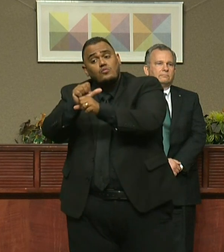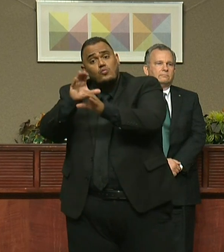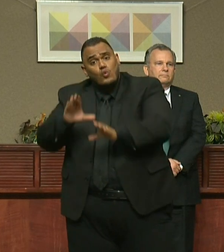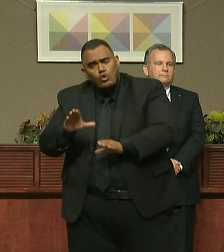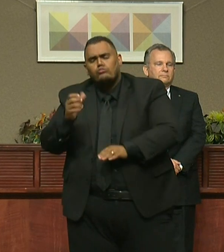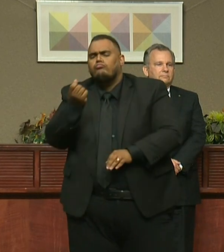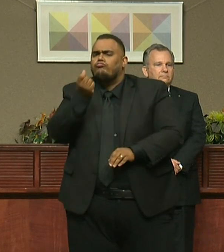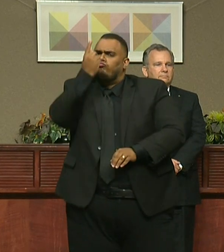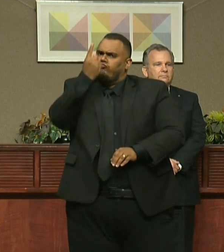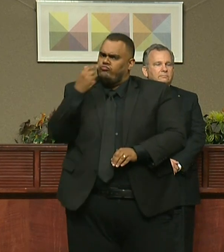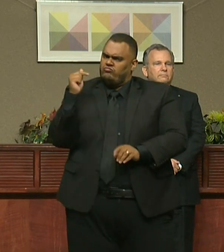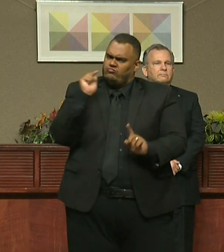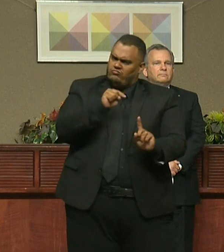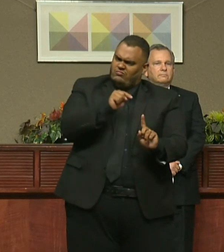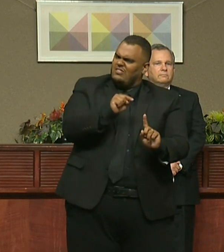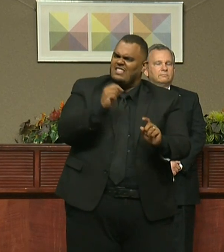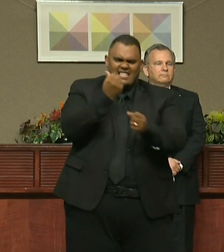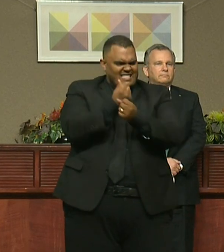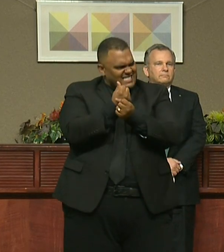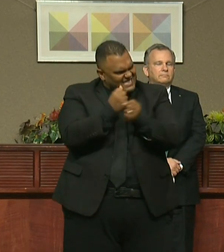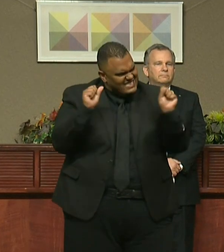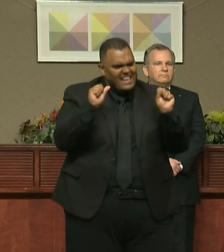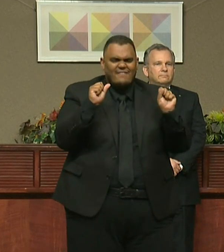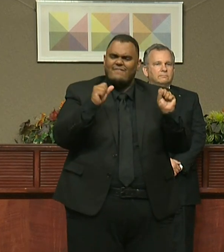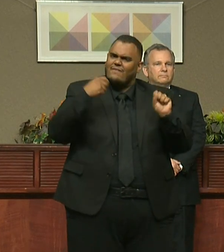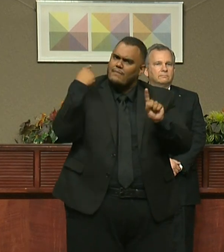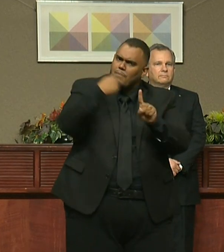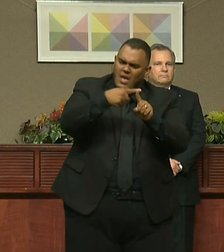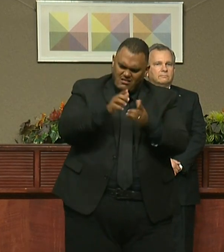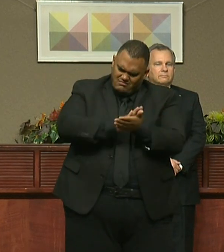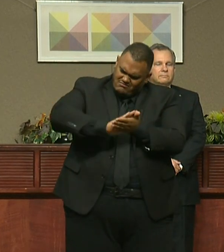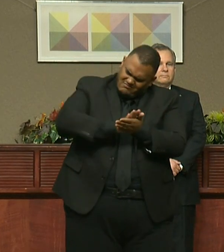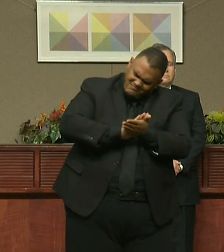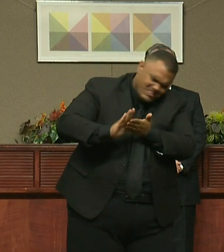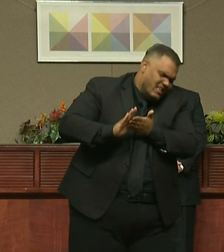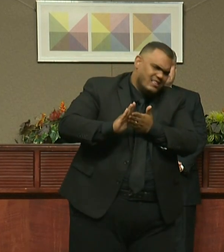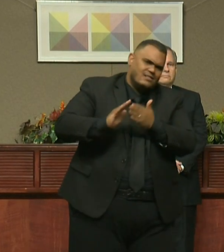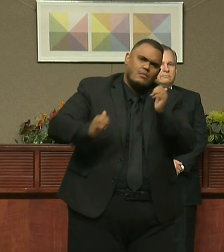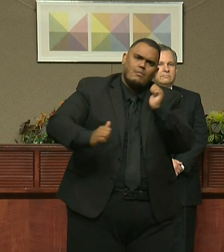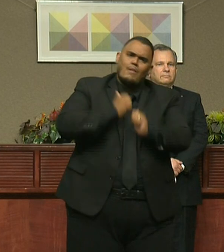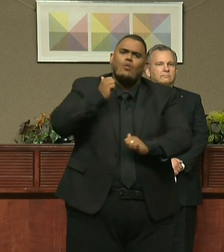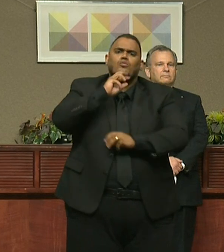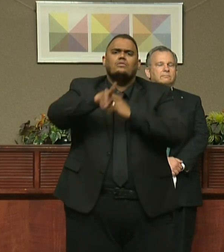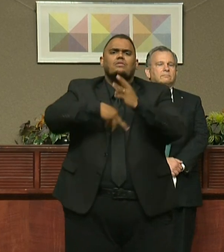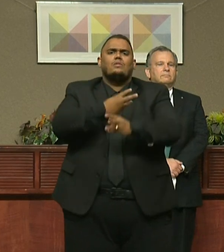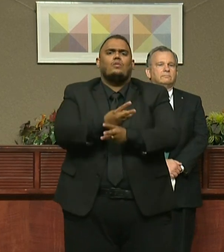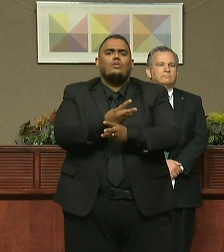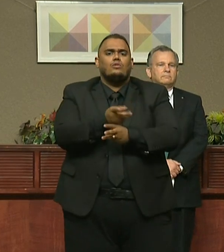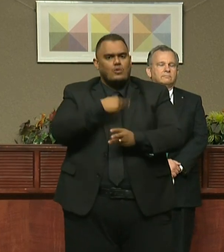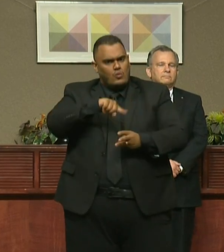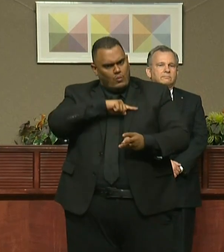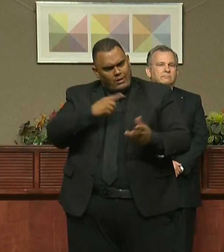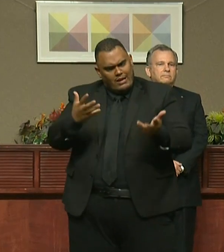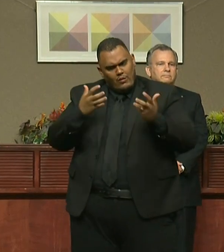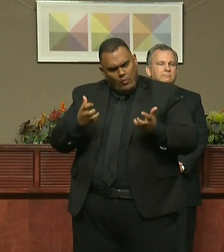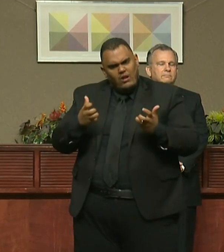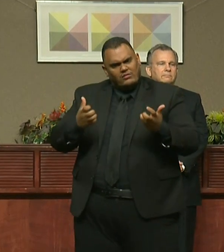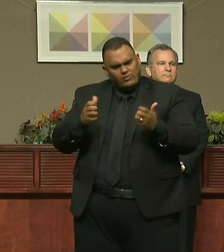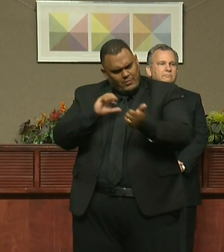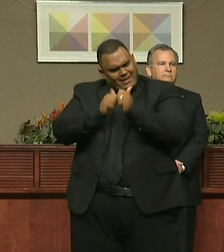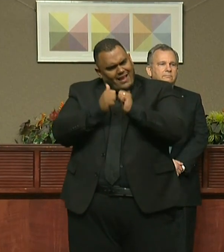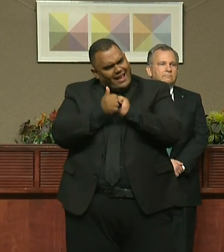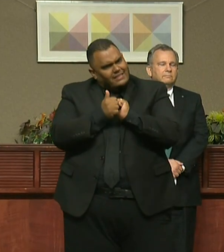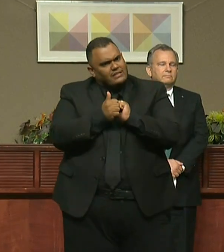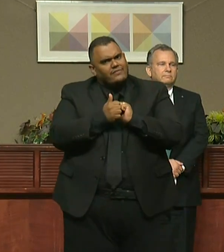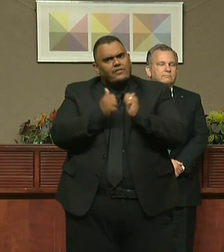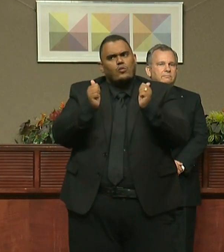facilities in the world. Our goal is to ensure we maintain a competitive edge as we seek to recover